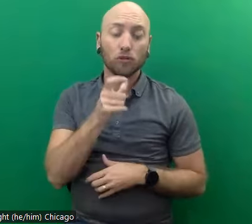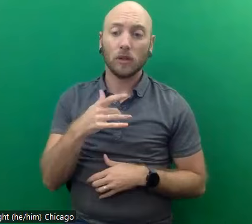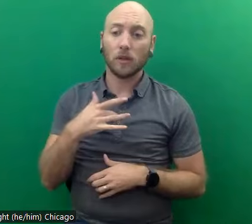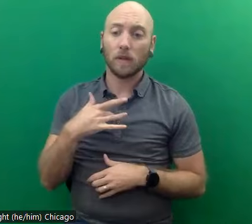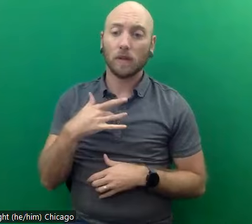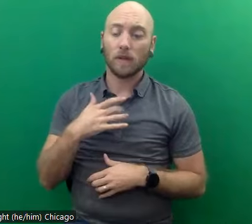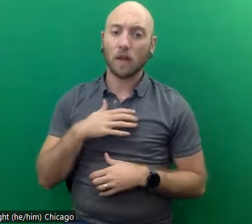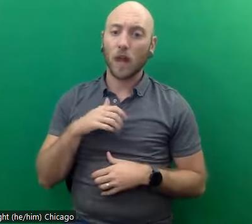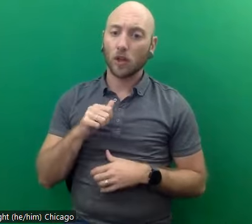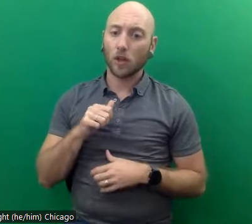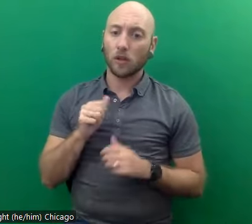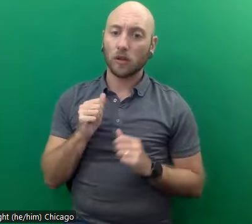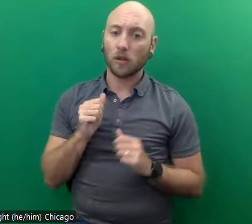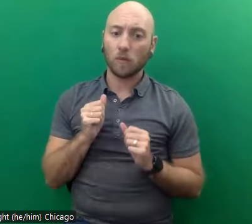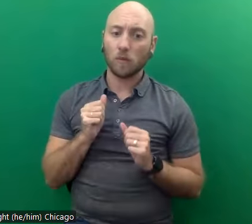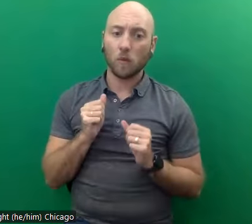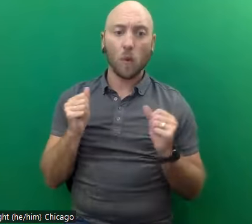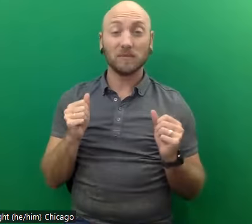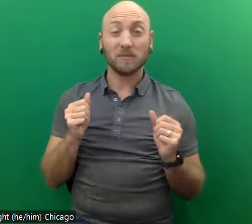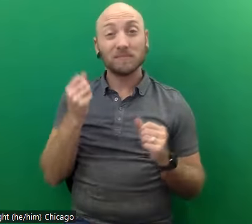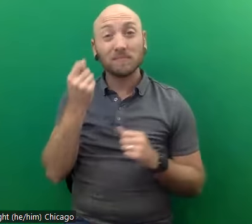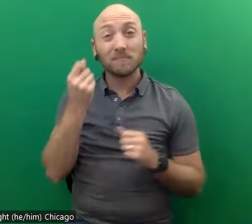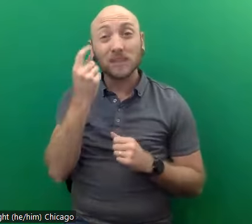done in 2 years.